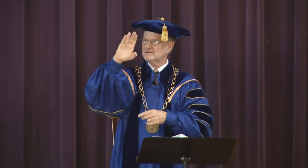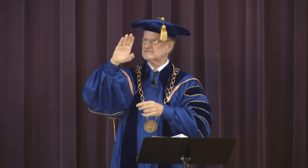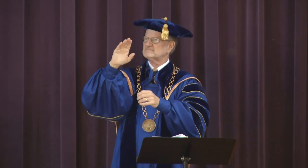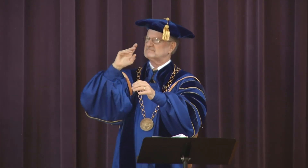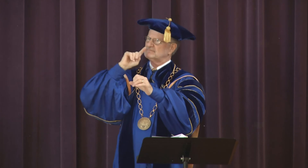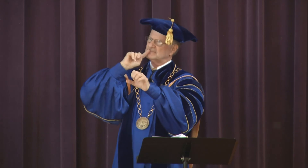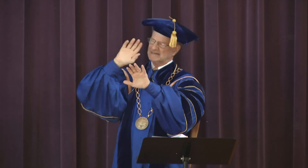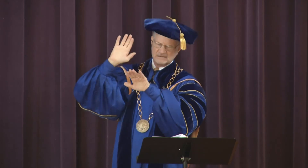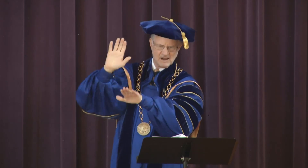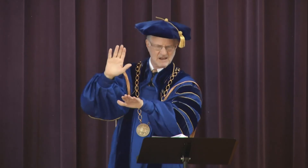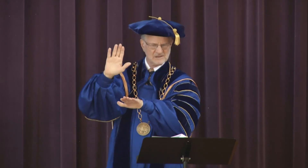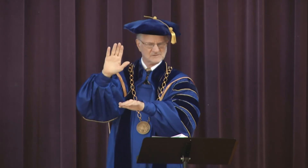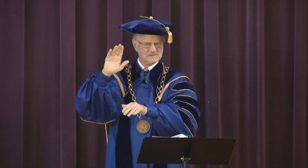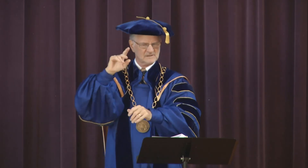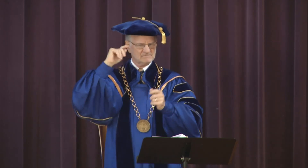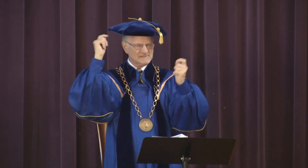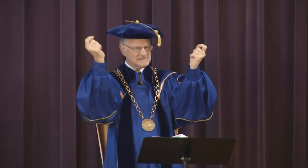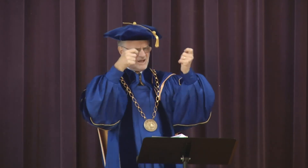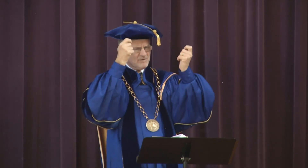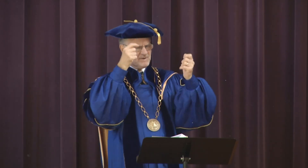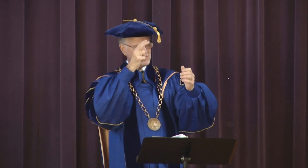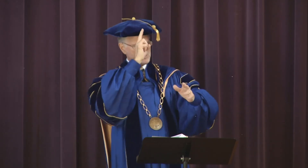Gallaudet University Emeriti Club